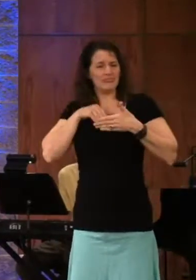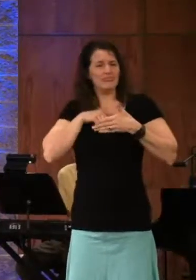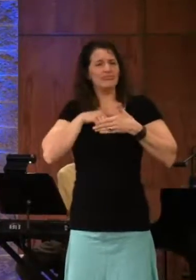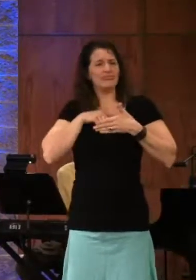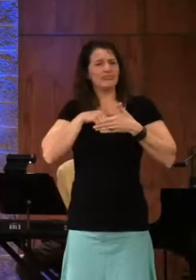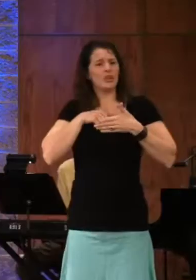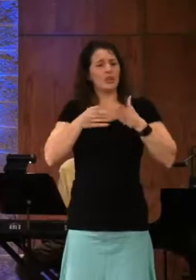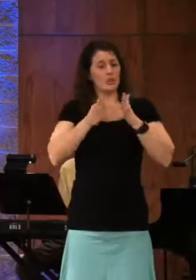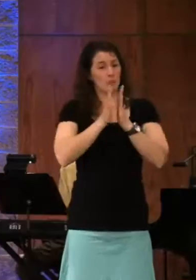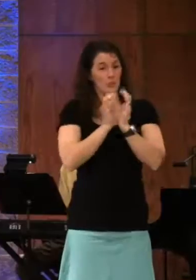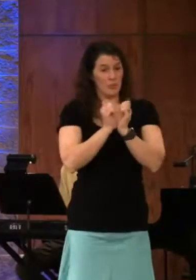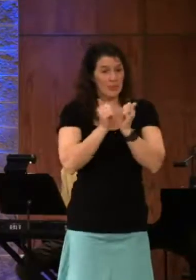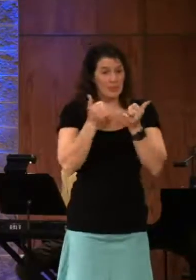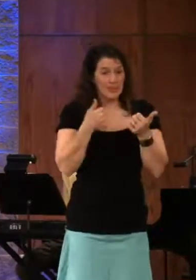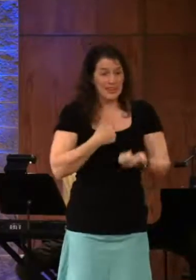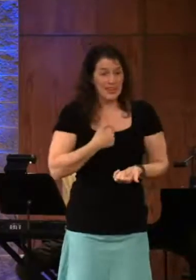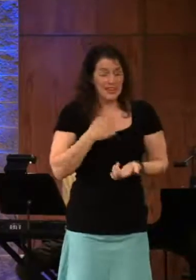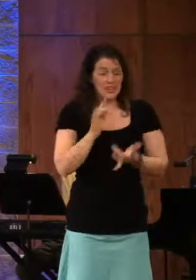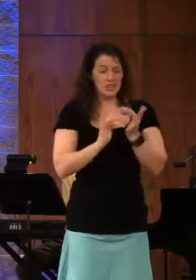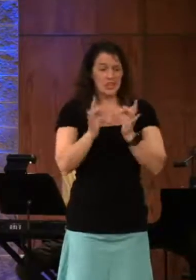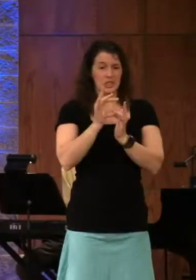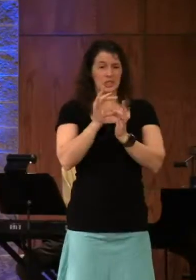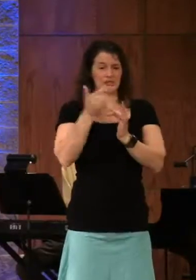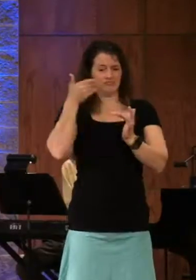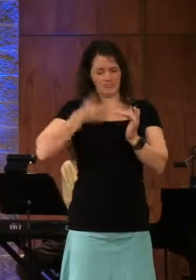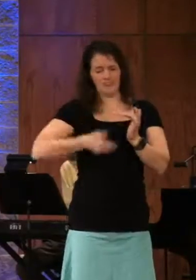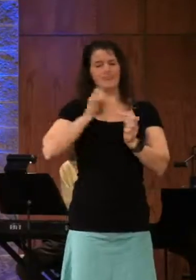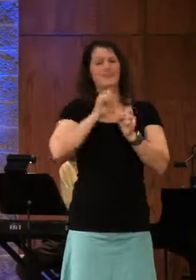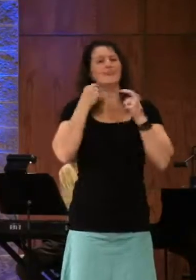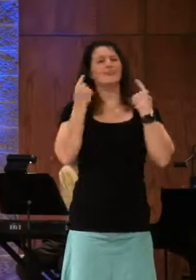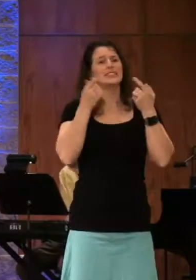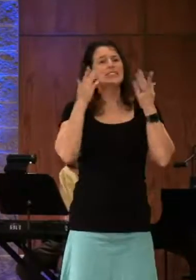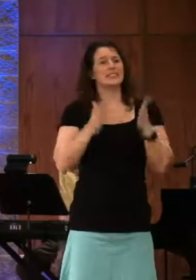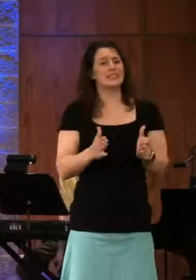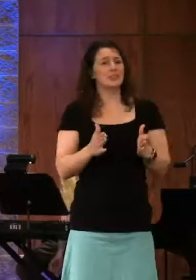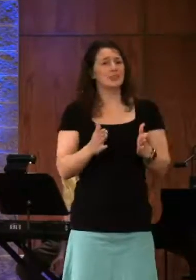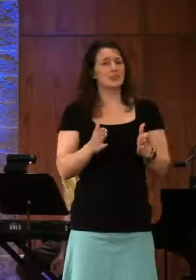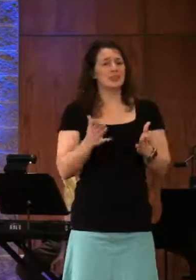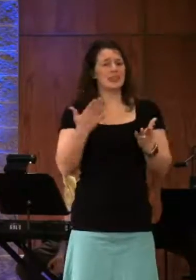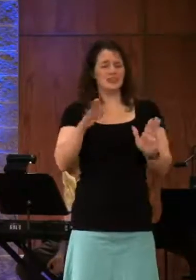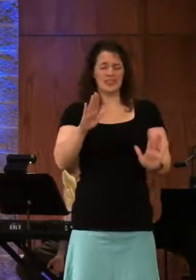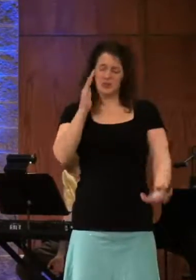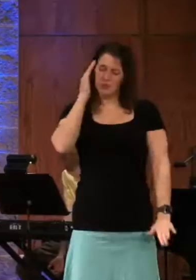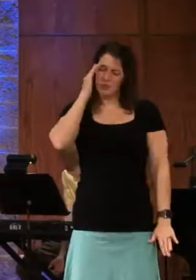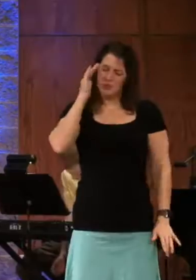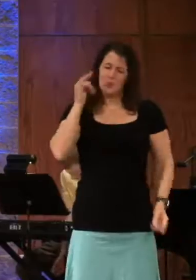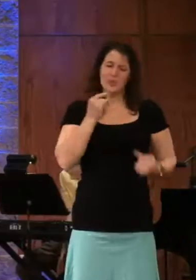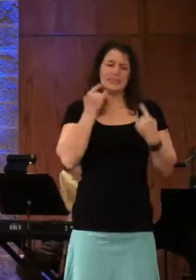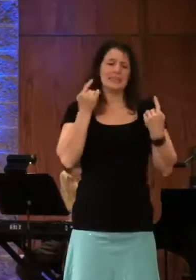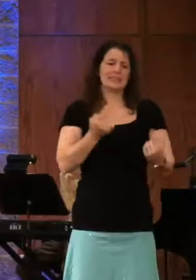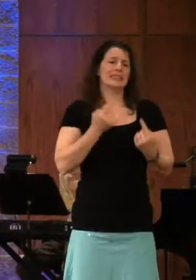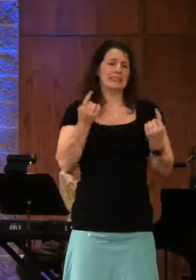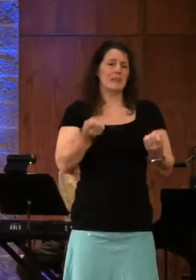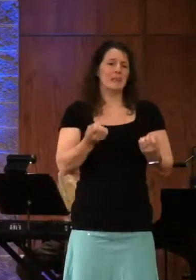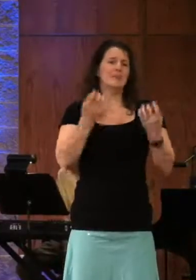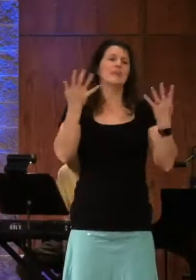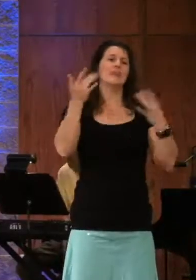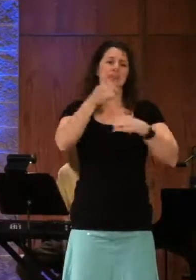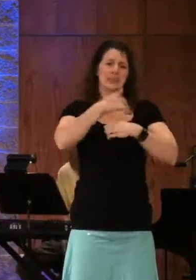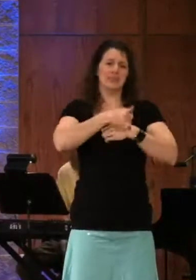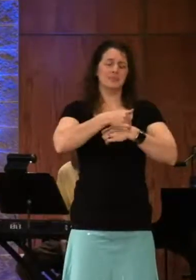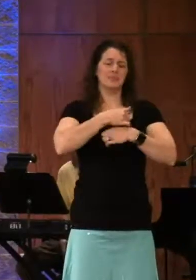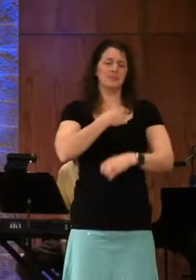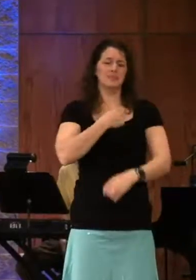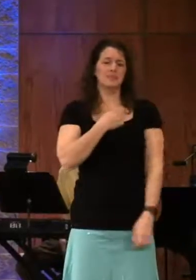you pray this prayer with me? Jesus, I am a sinner. I know that I've sinned many, many